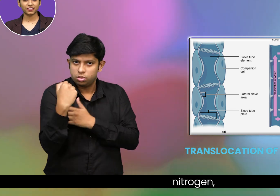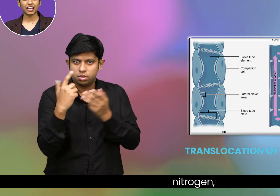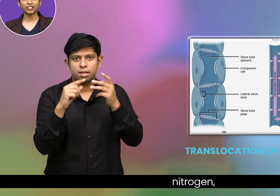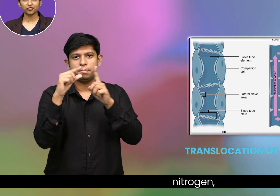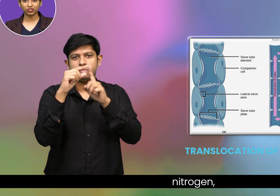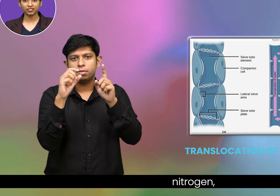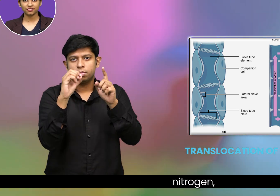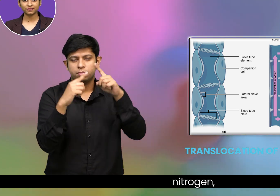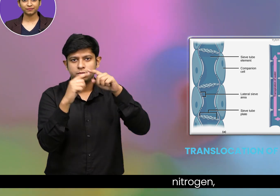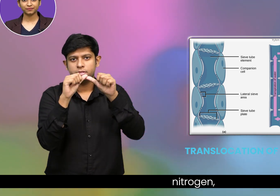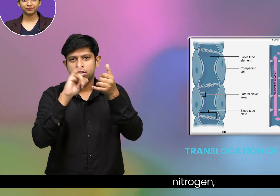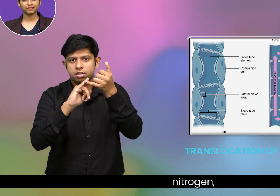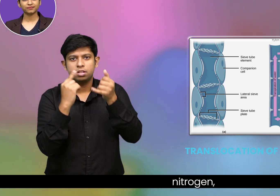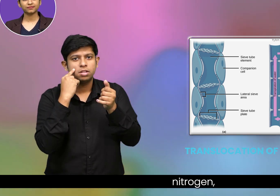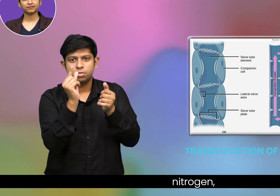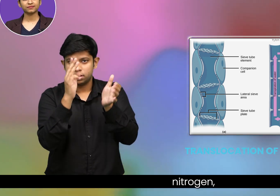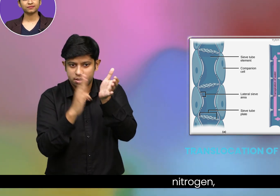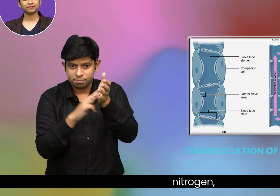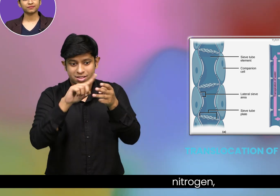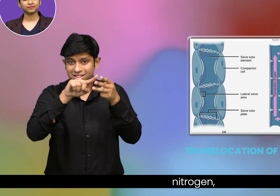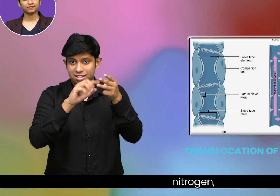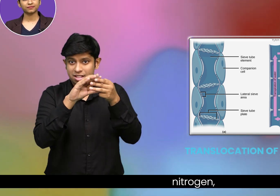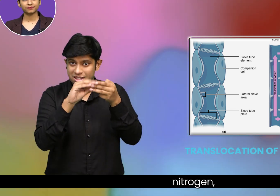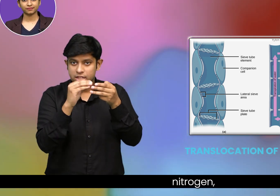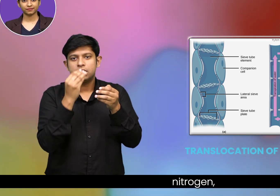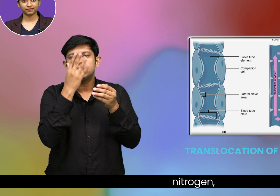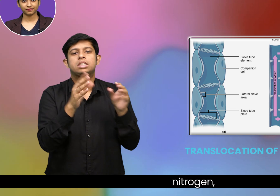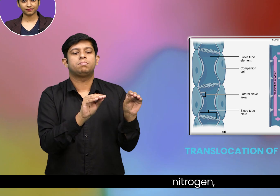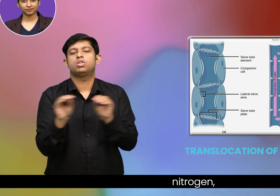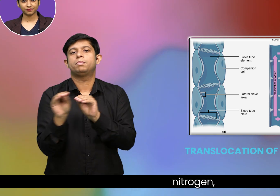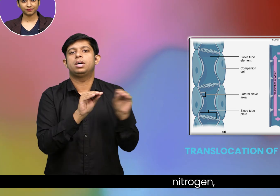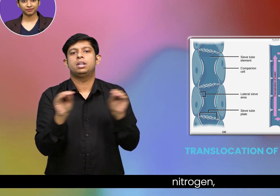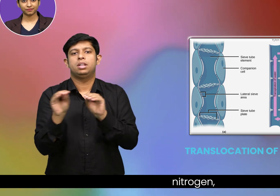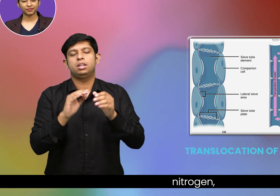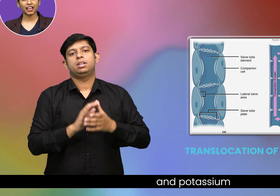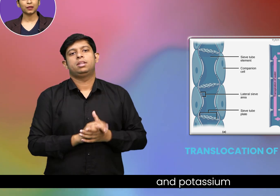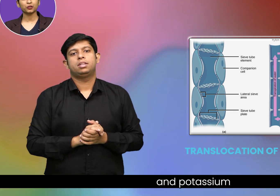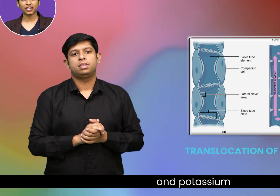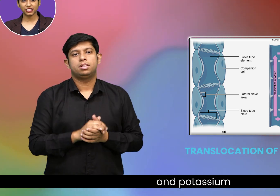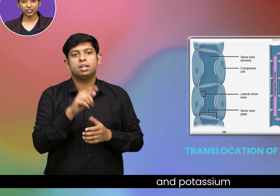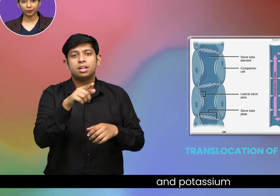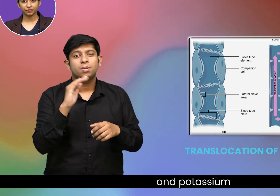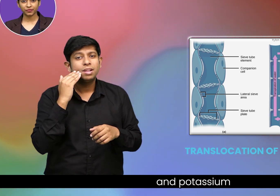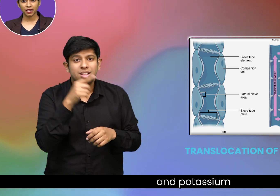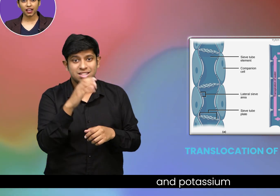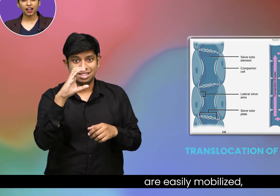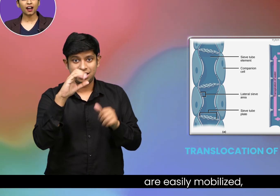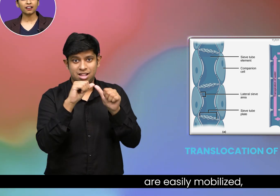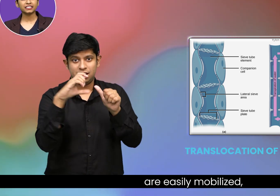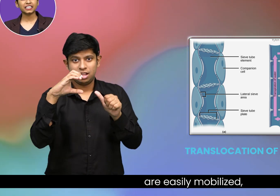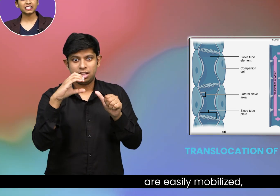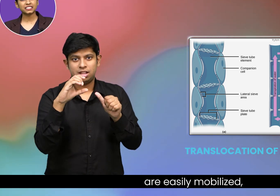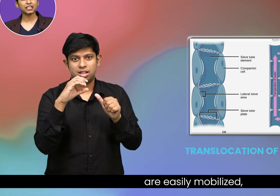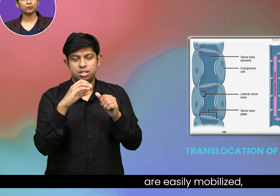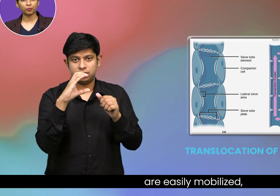nitrogen, and potassium